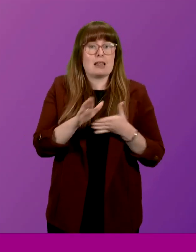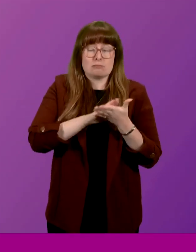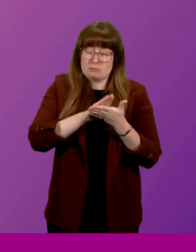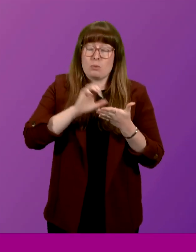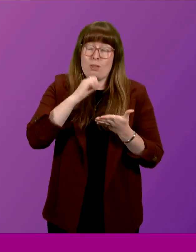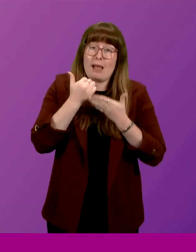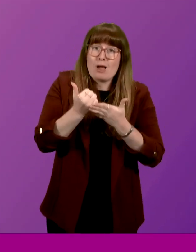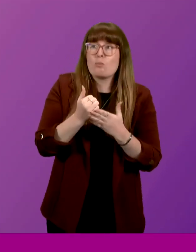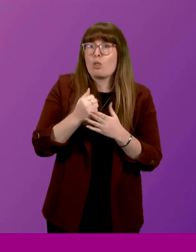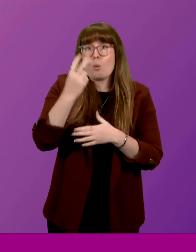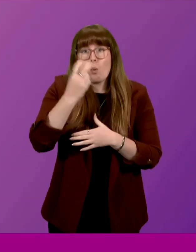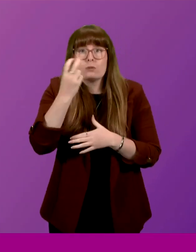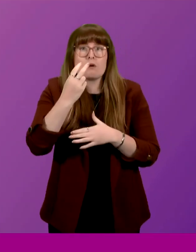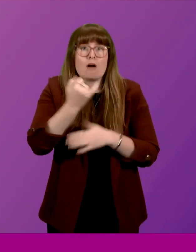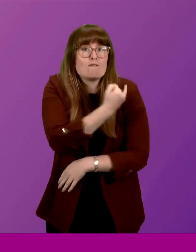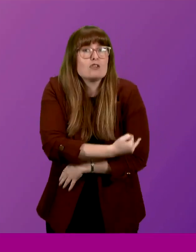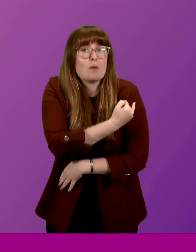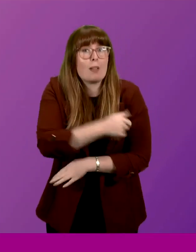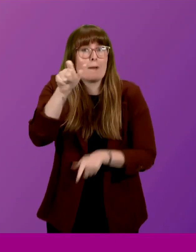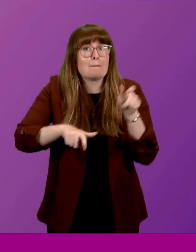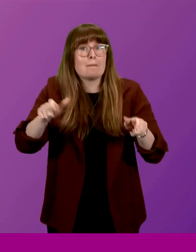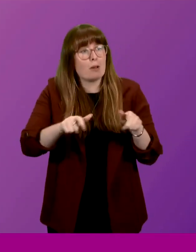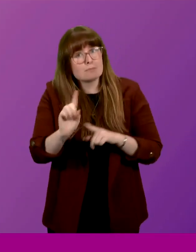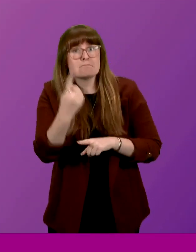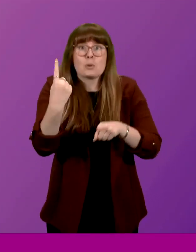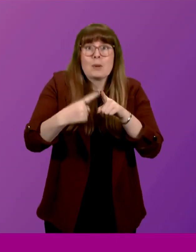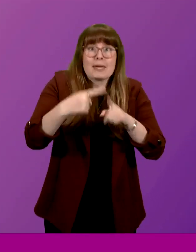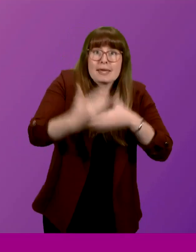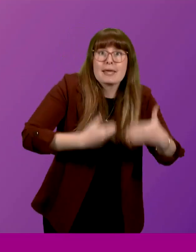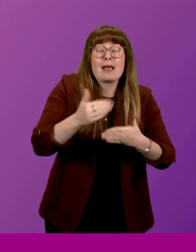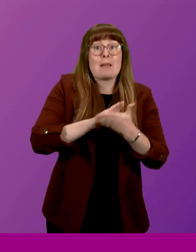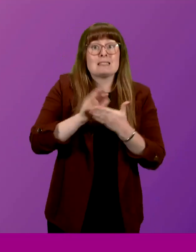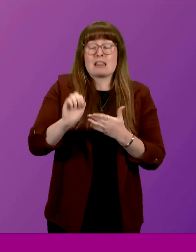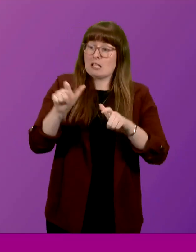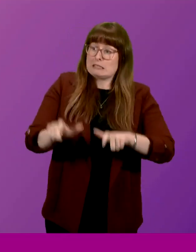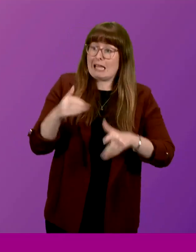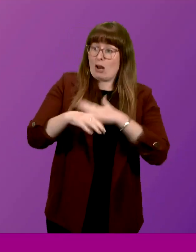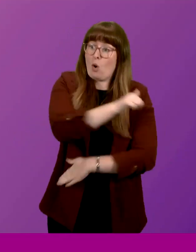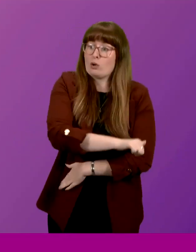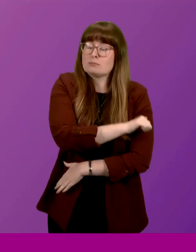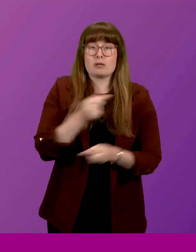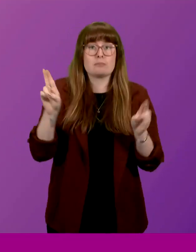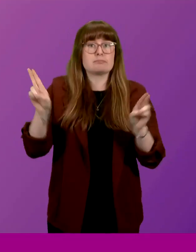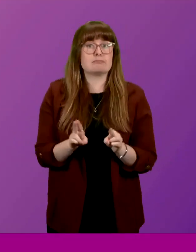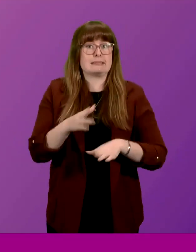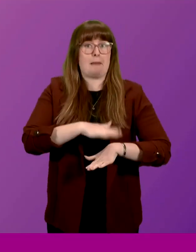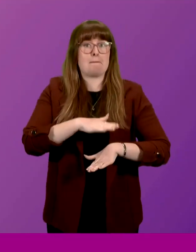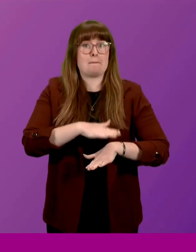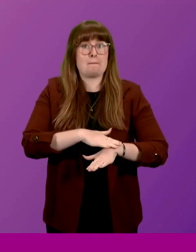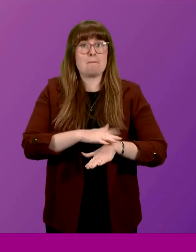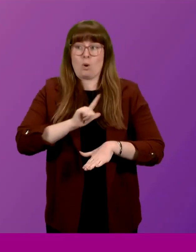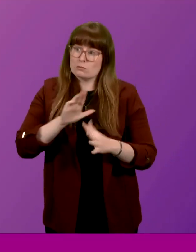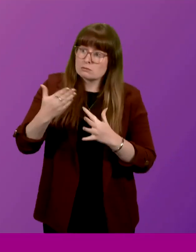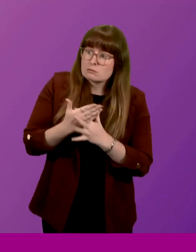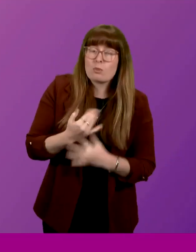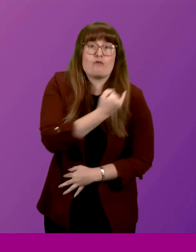with older and more vulnerable patients, where the average length of stay is being reduced as a consequence of the intervention of the